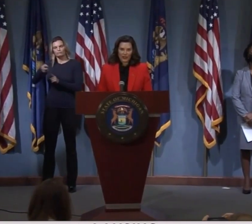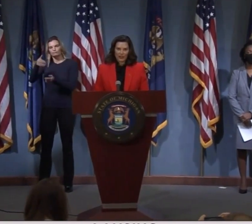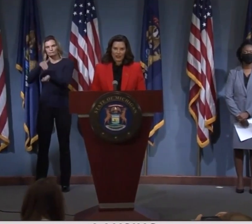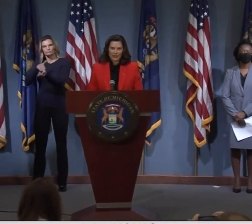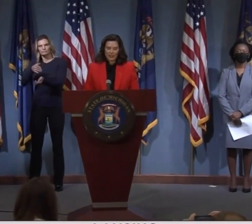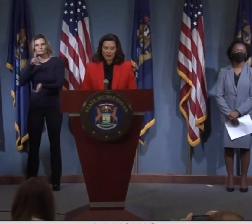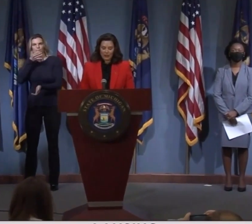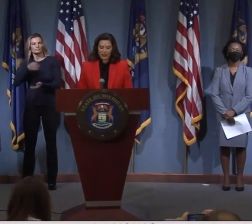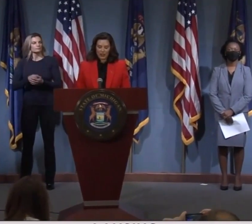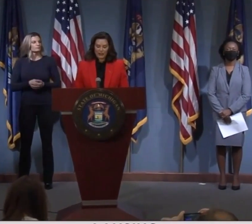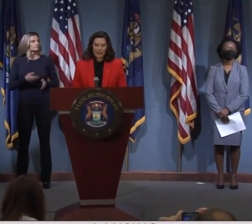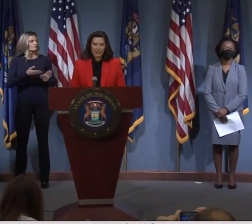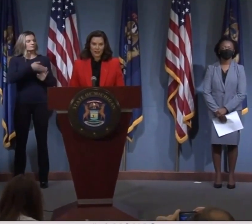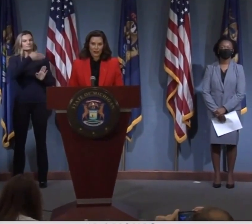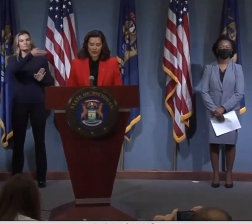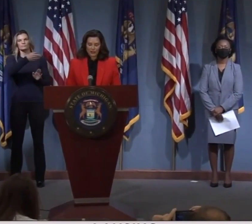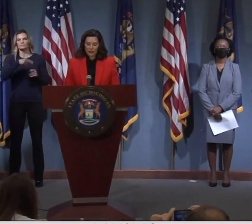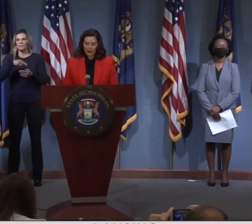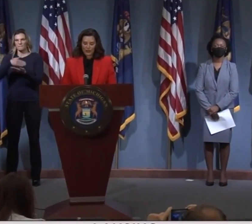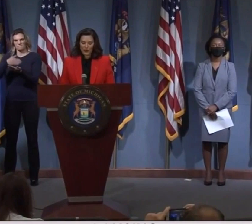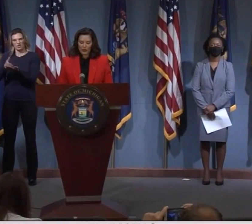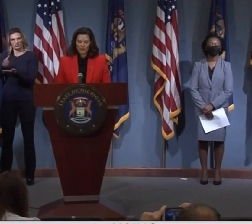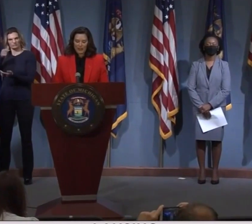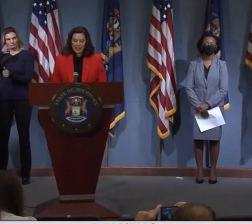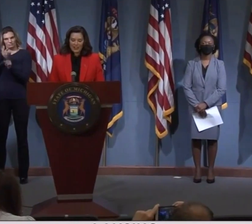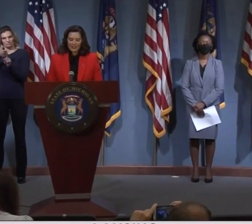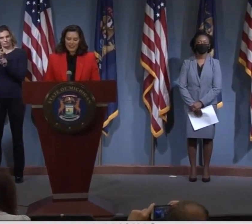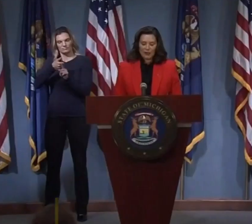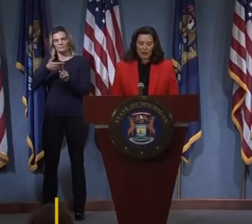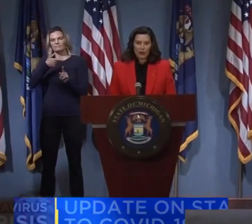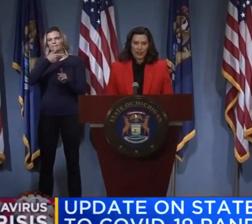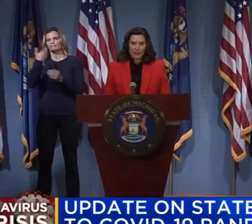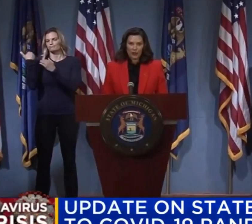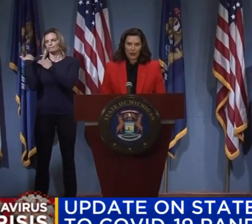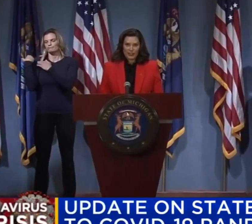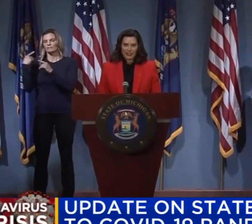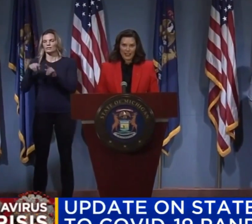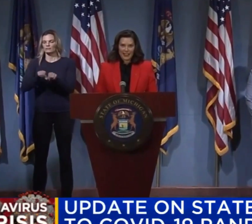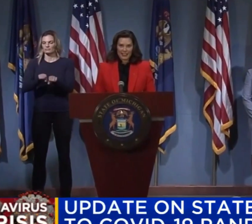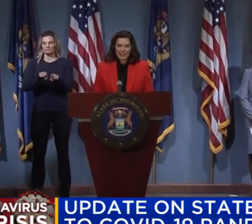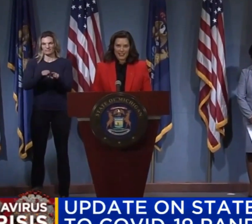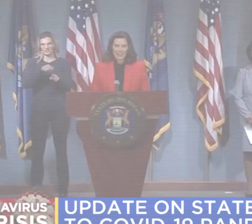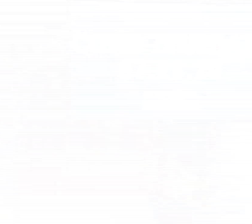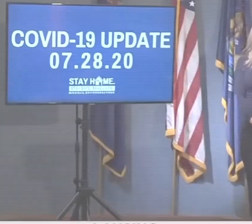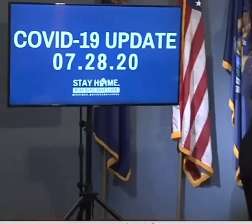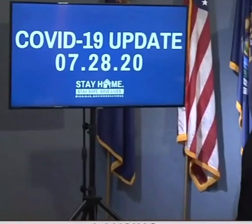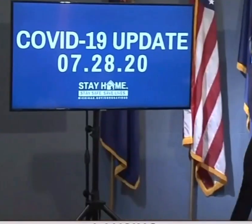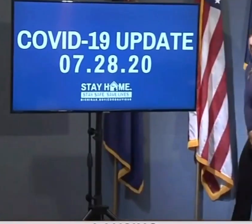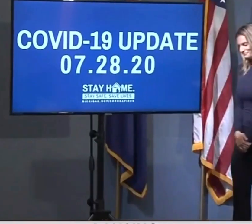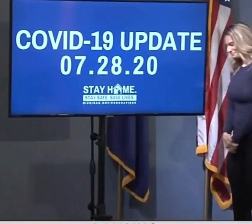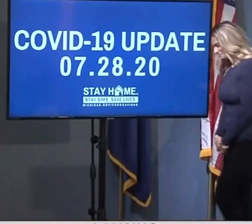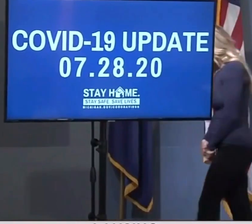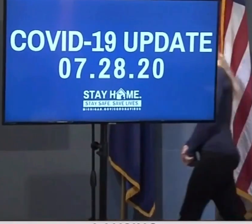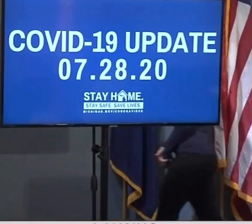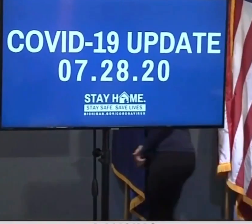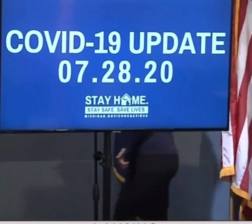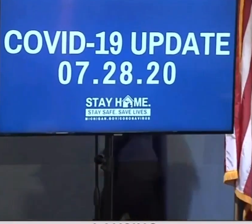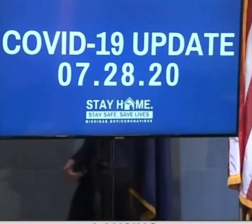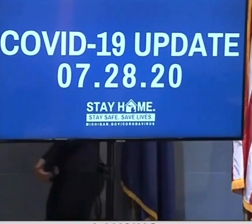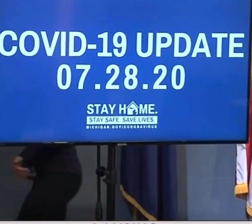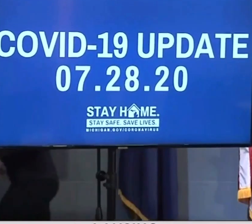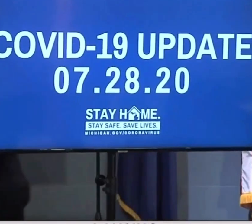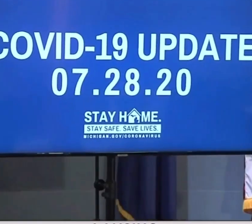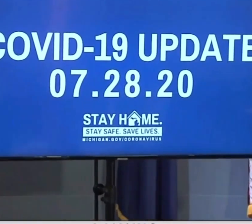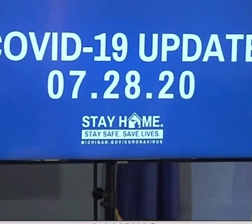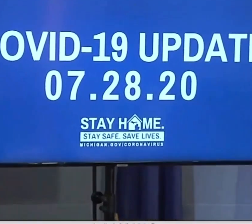on the pandemic and its impact right here in Michigan. Let's listen. Paul, Sandy Barua, the president and CEO. Now again, that was Governor